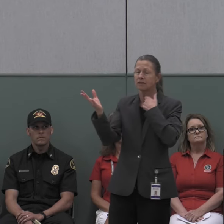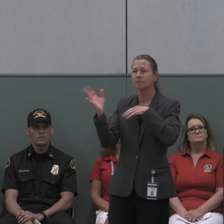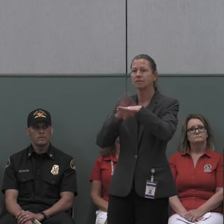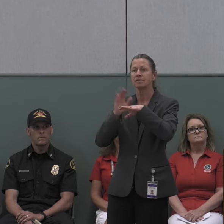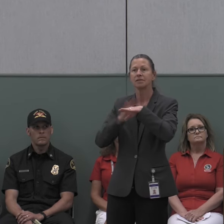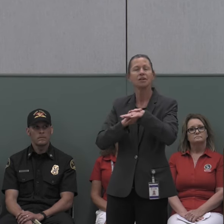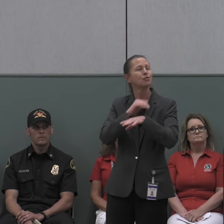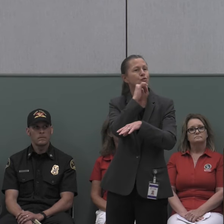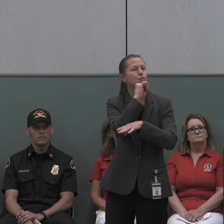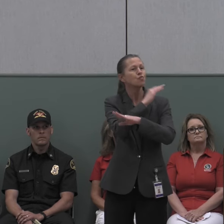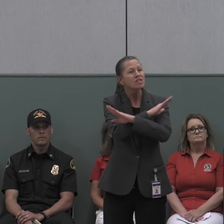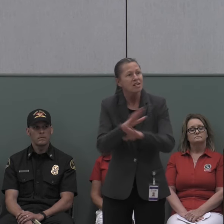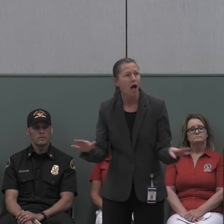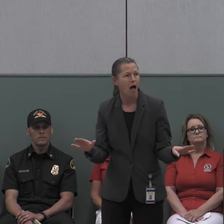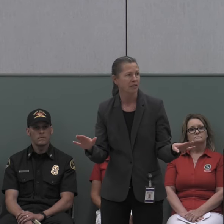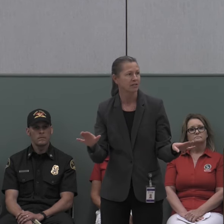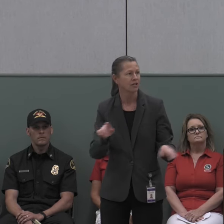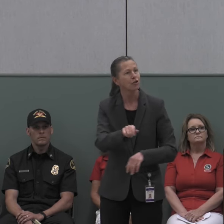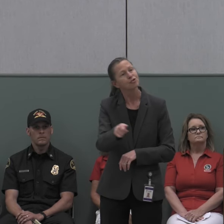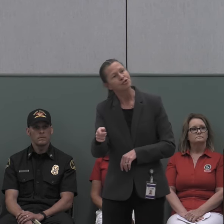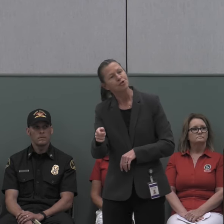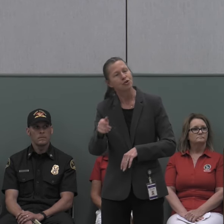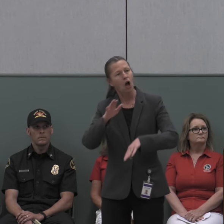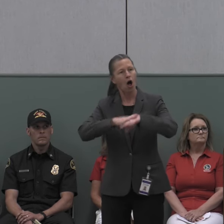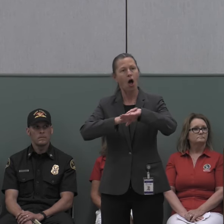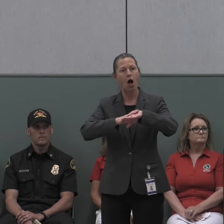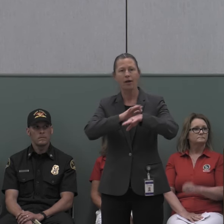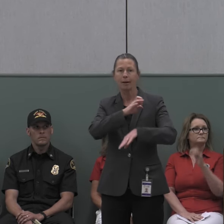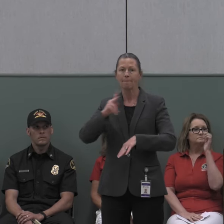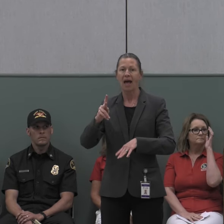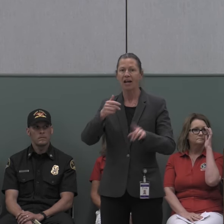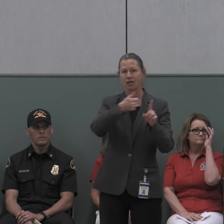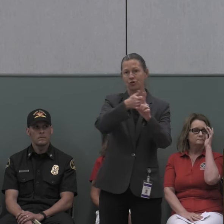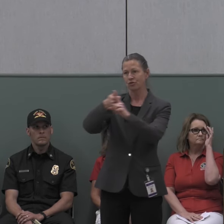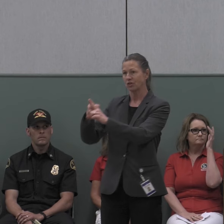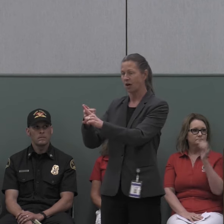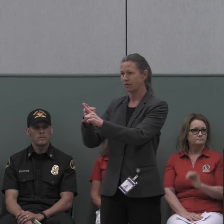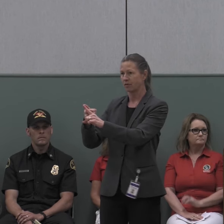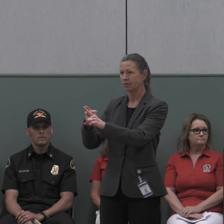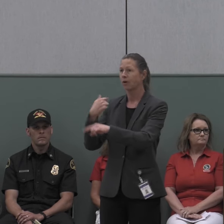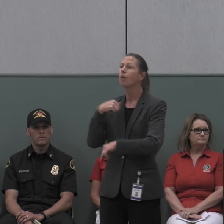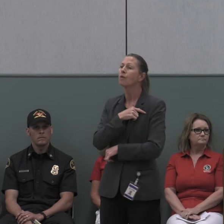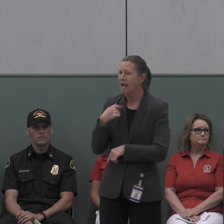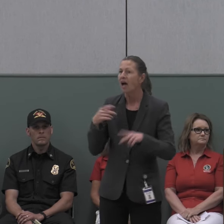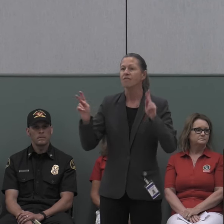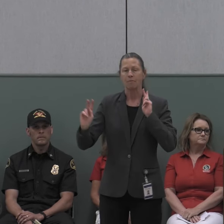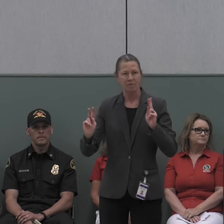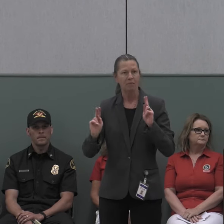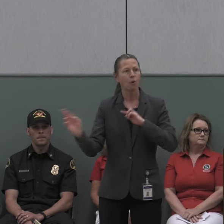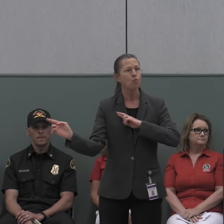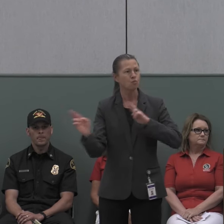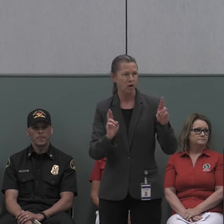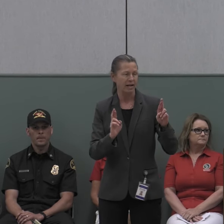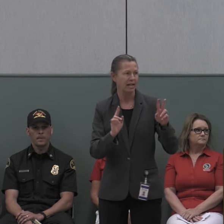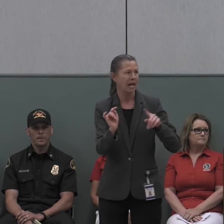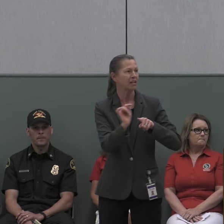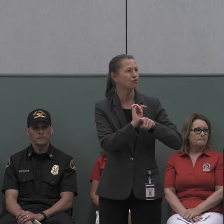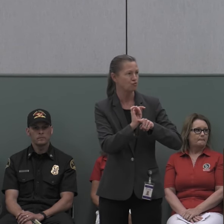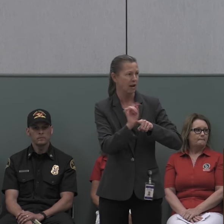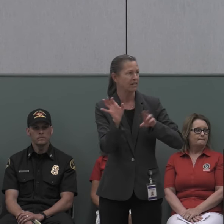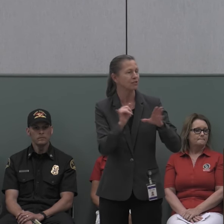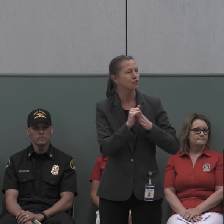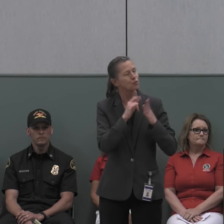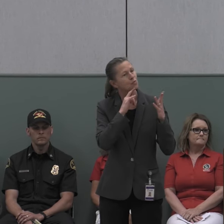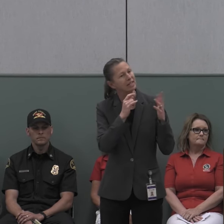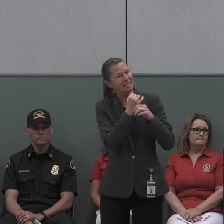own gas back on. We have employees here ready to respond should you need gas that are trained to do safety inspections of